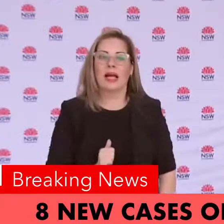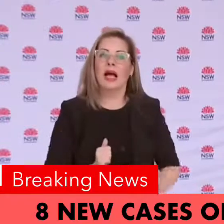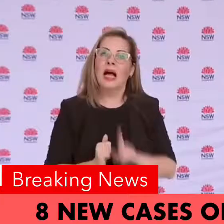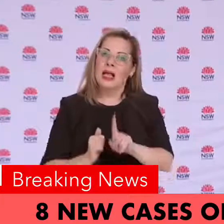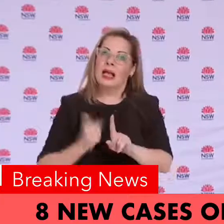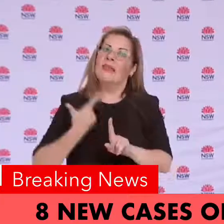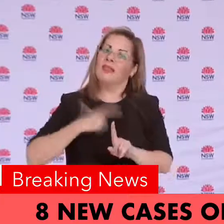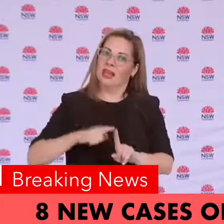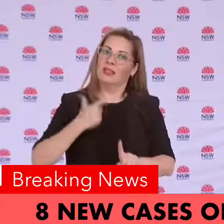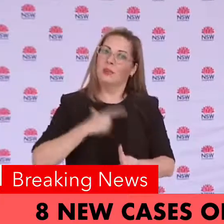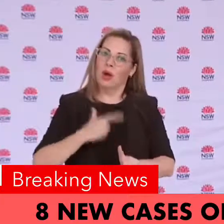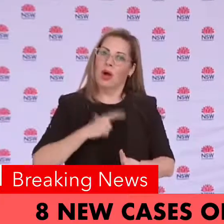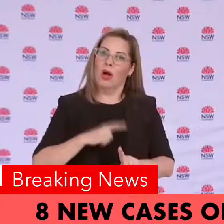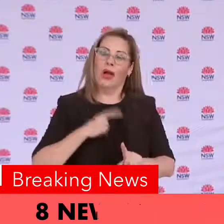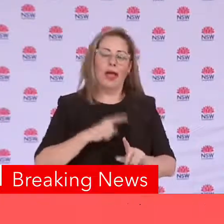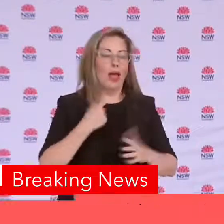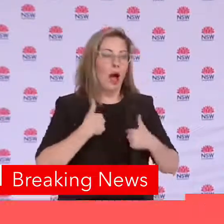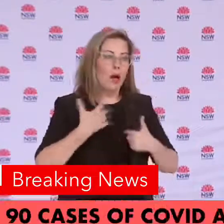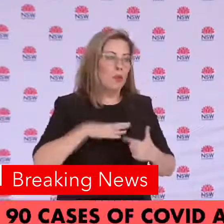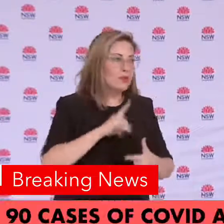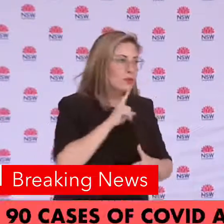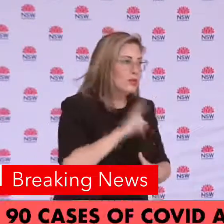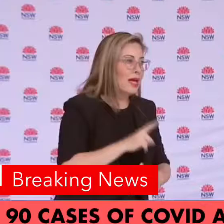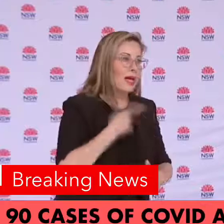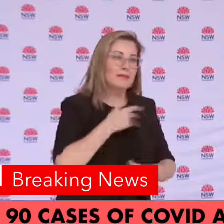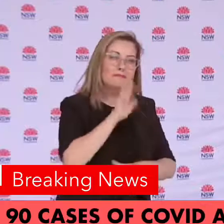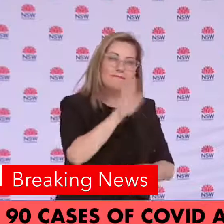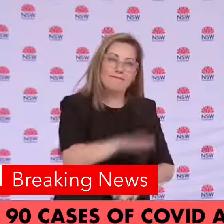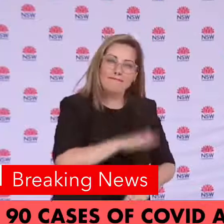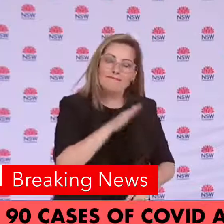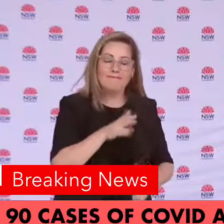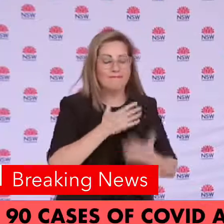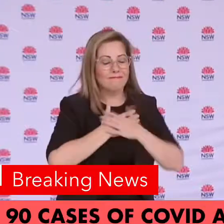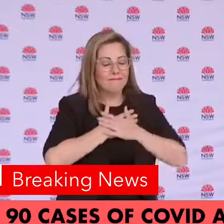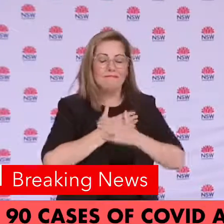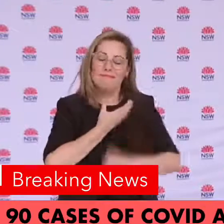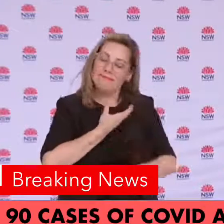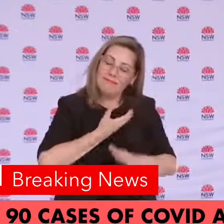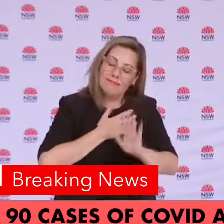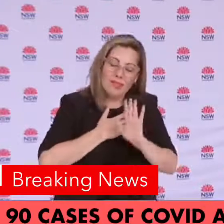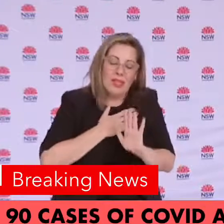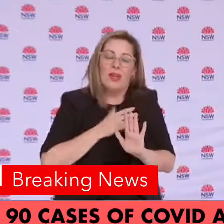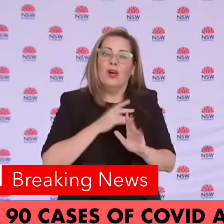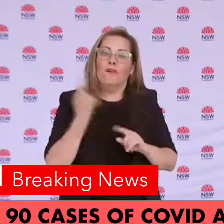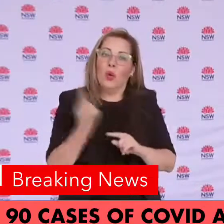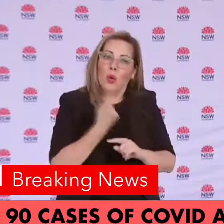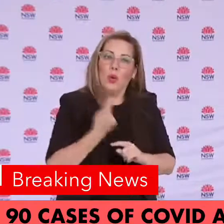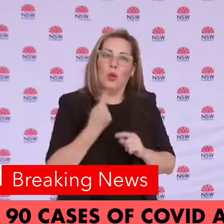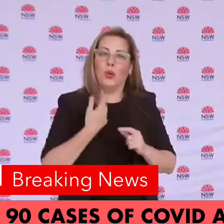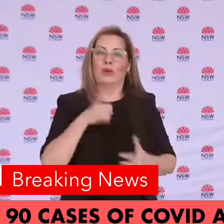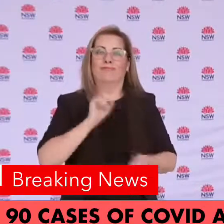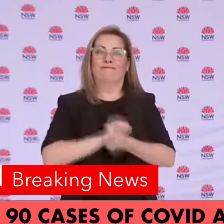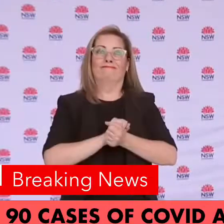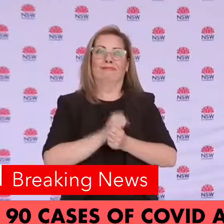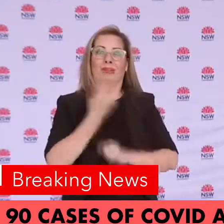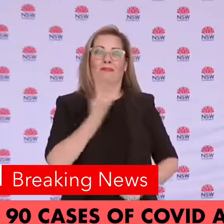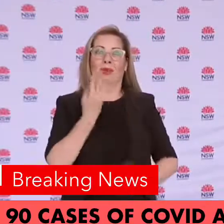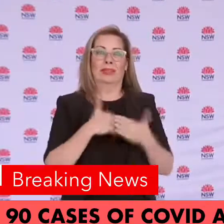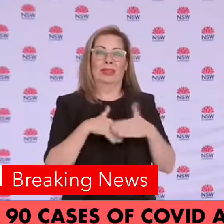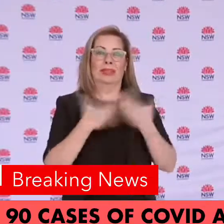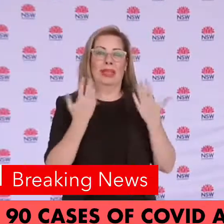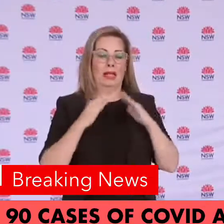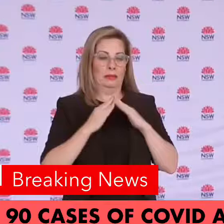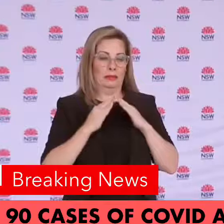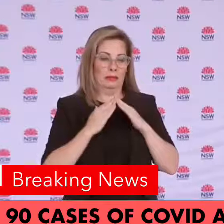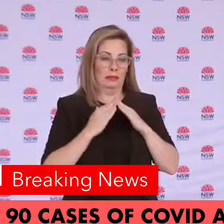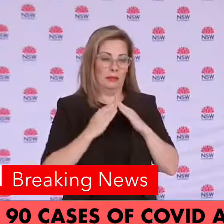conference, we expressed our empathy and sympathy to people who are in self-isolation for that period, especially as they know they will be in that period, they will